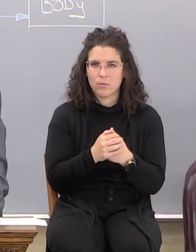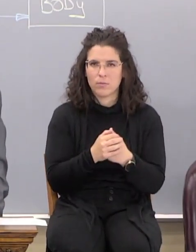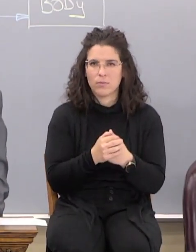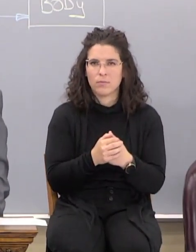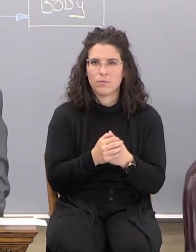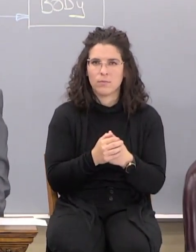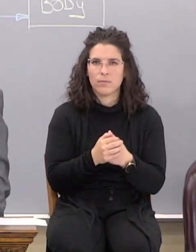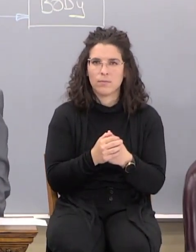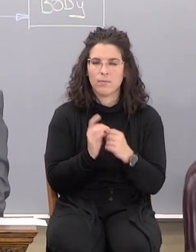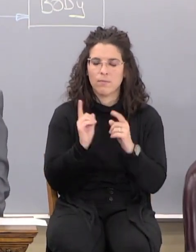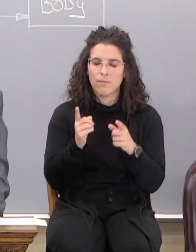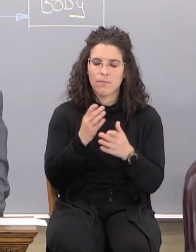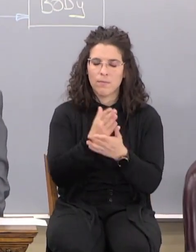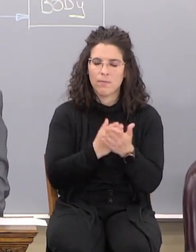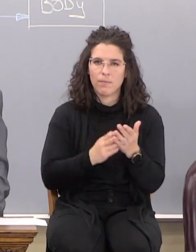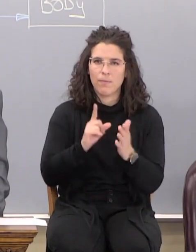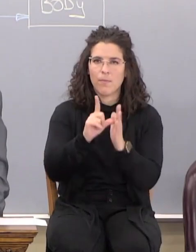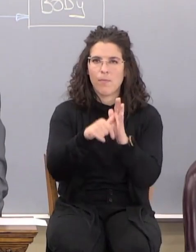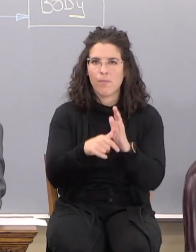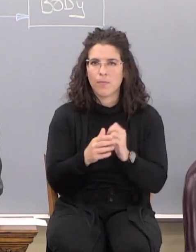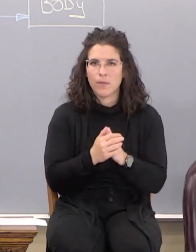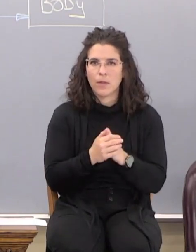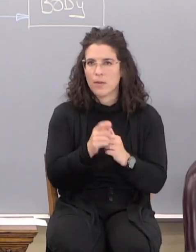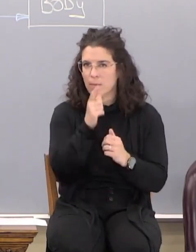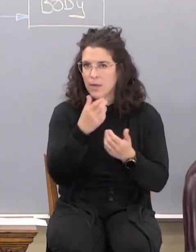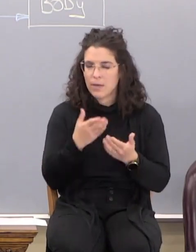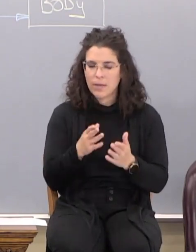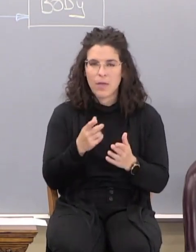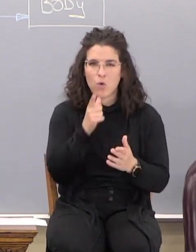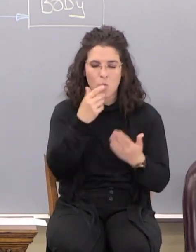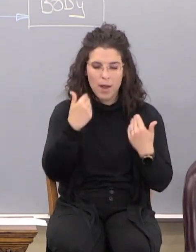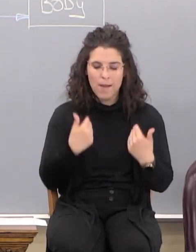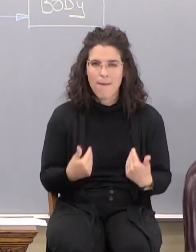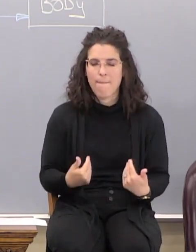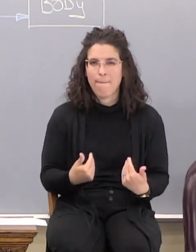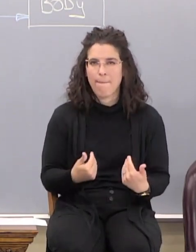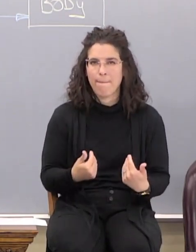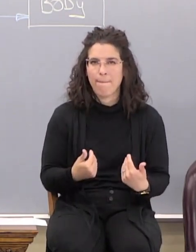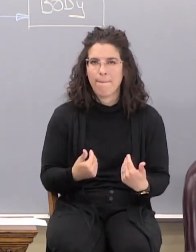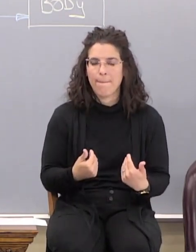You get to the parts later. I'm not going to let who I am